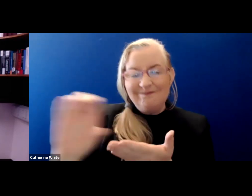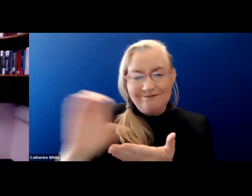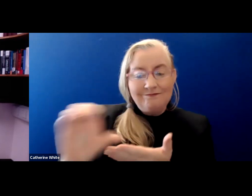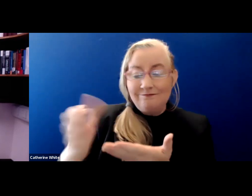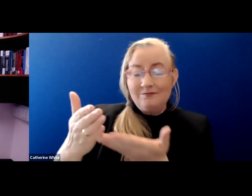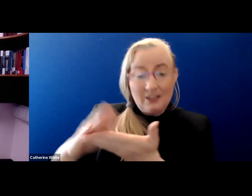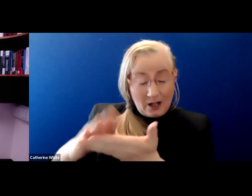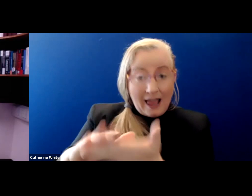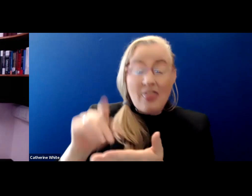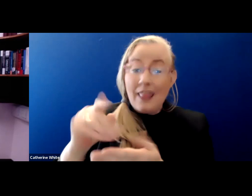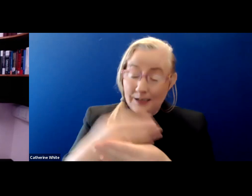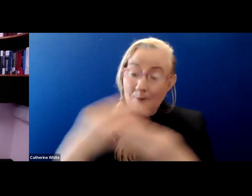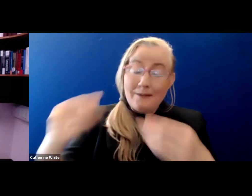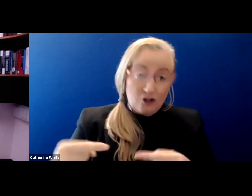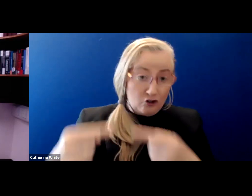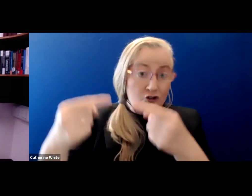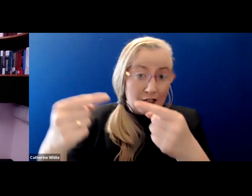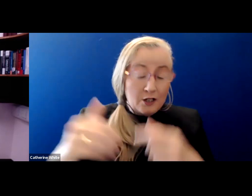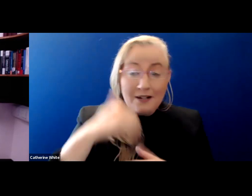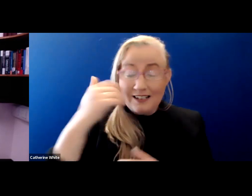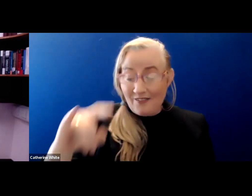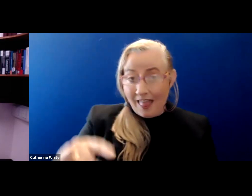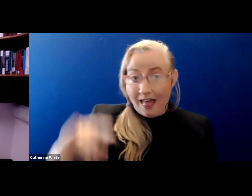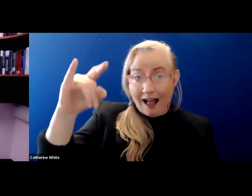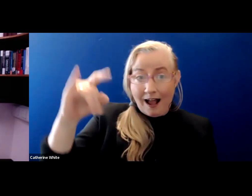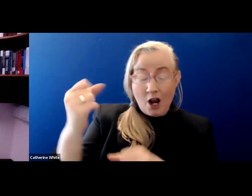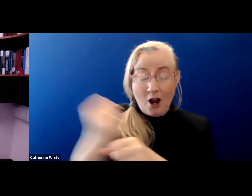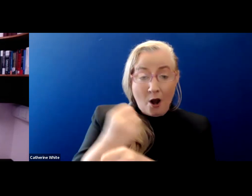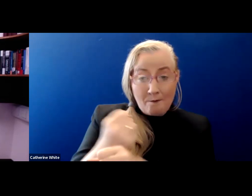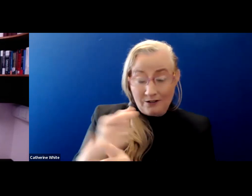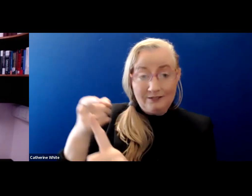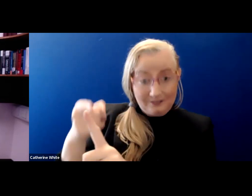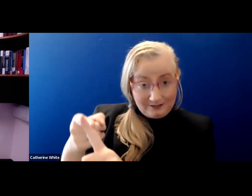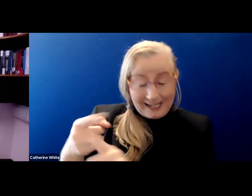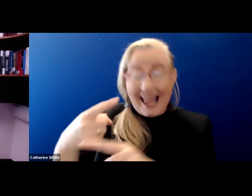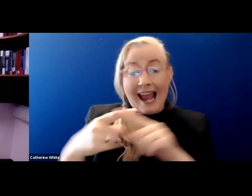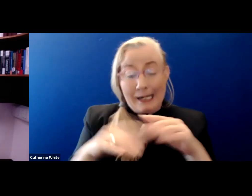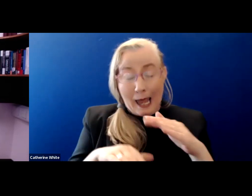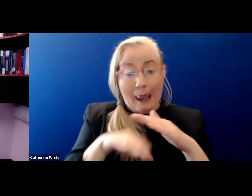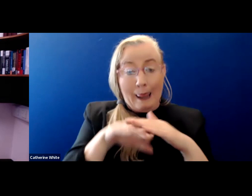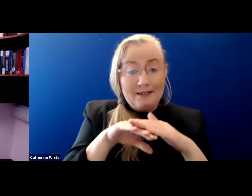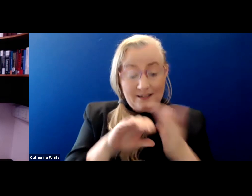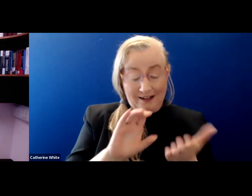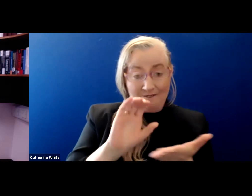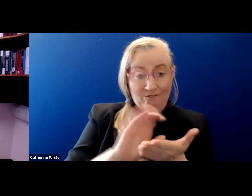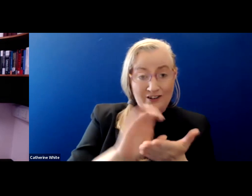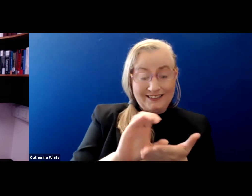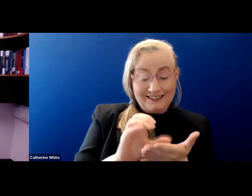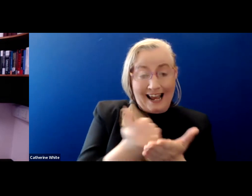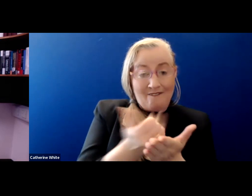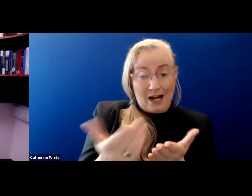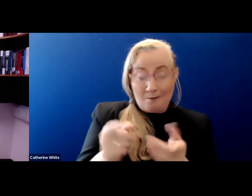significant challenge, given the likely high numbers on the one hand and the limited funds available on the